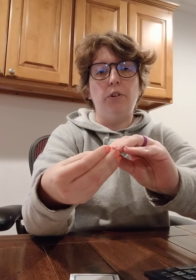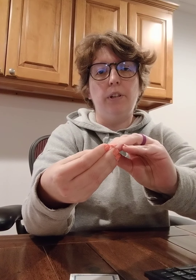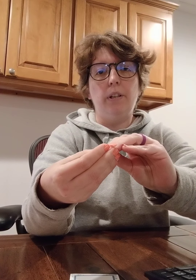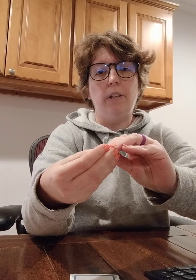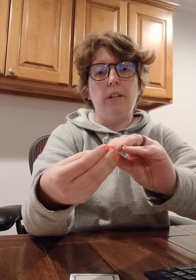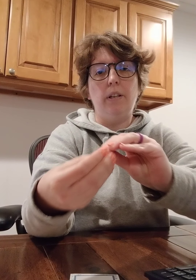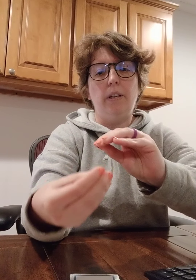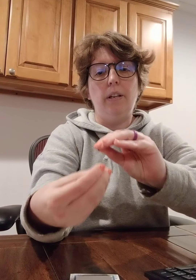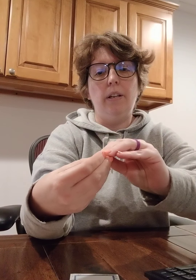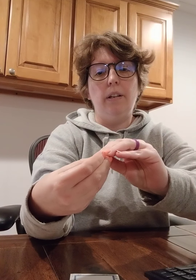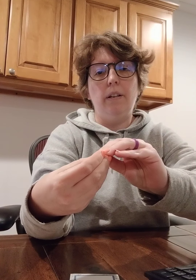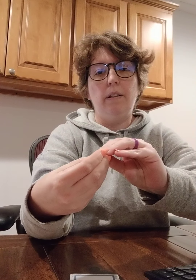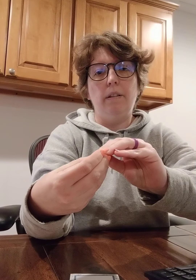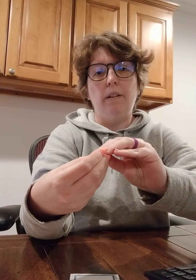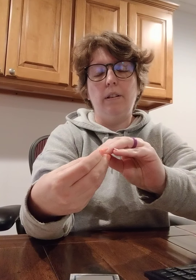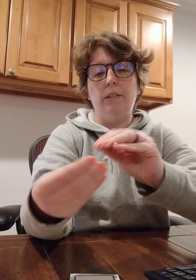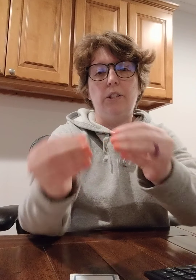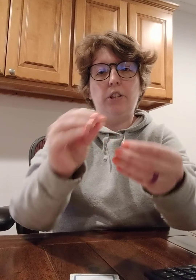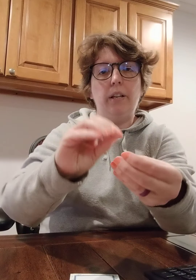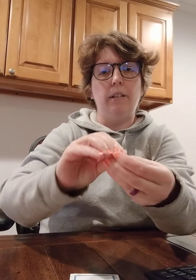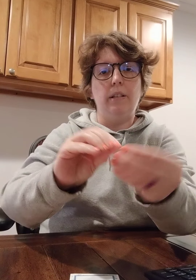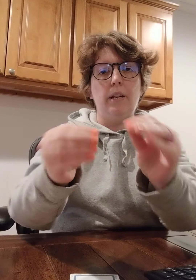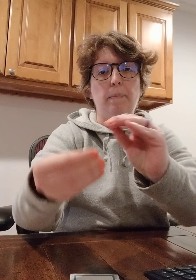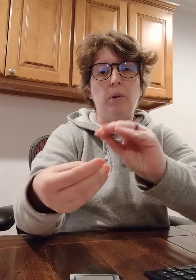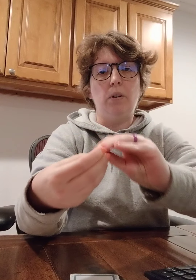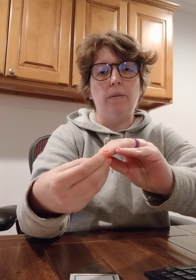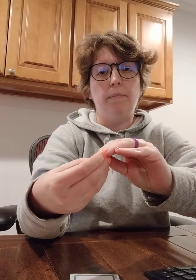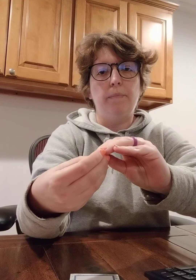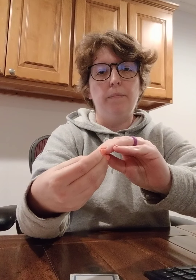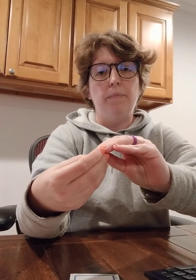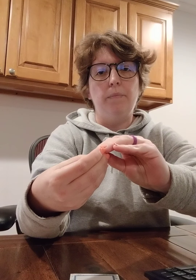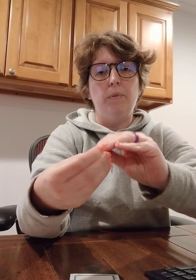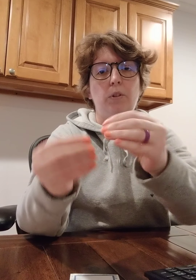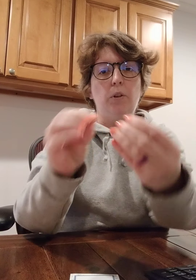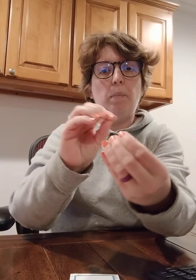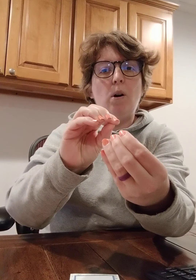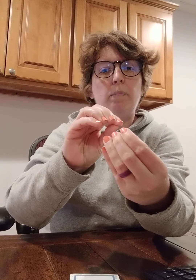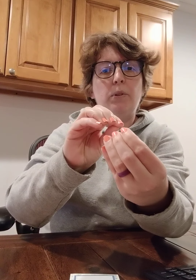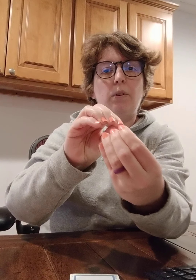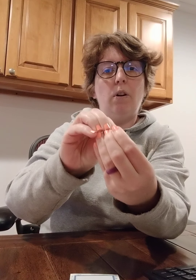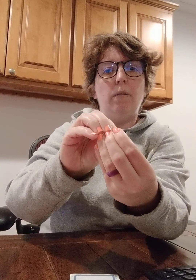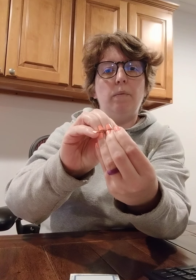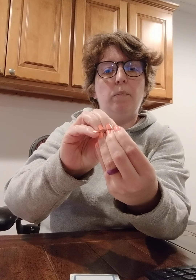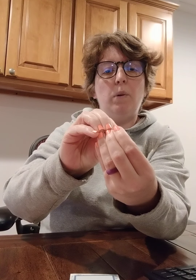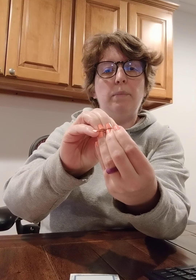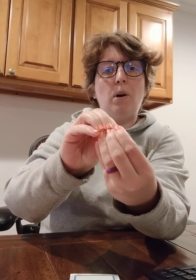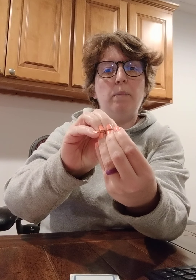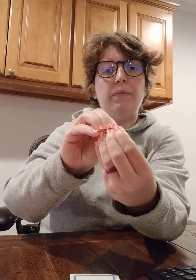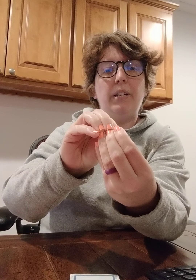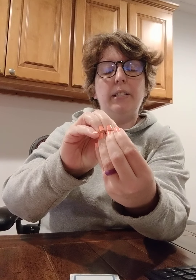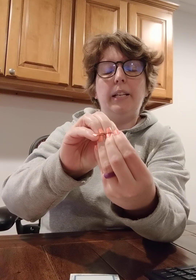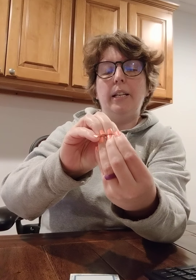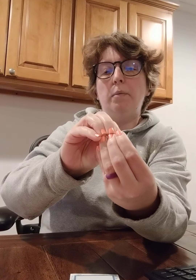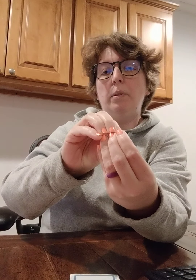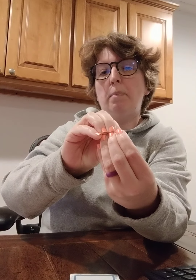turn and touch again. Number. So your palms are, one palm's facing in and one